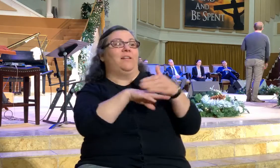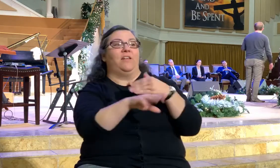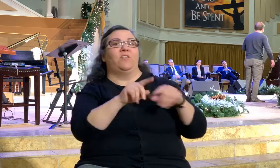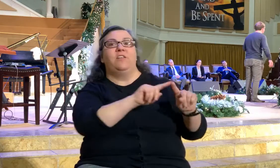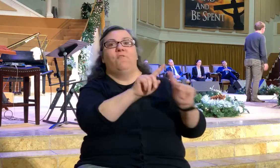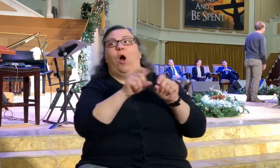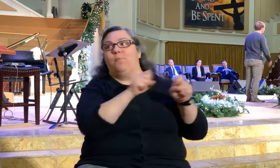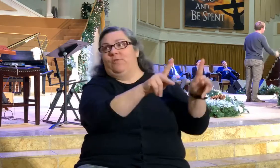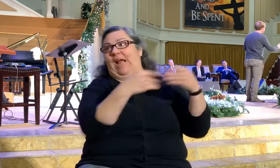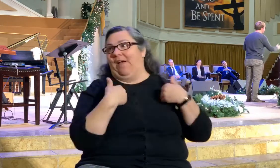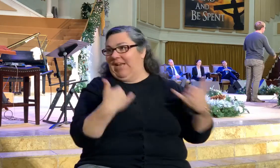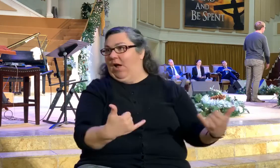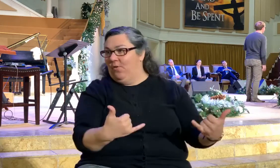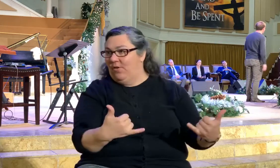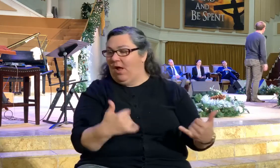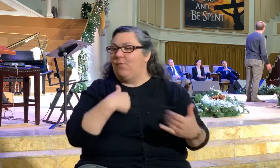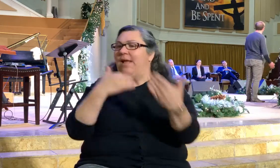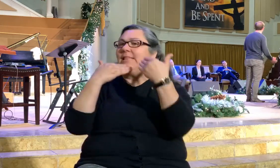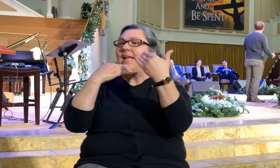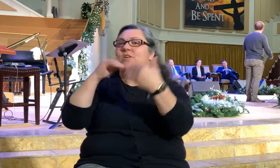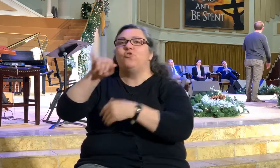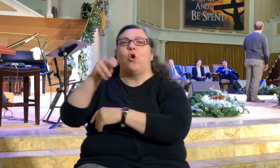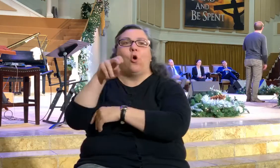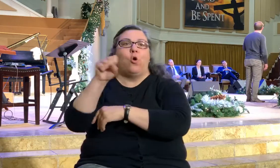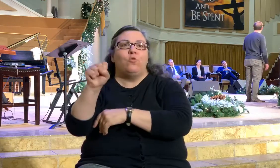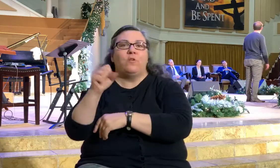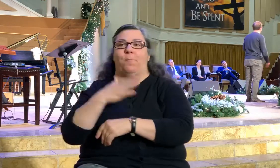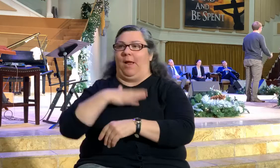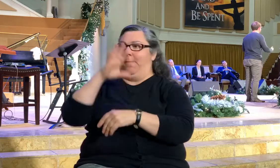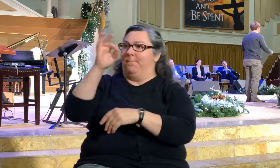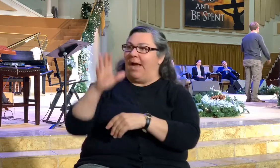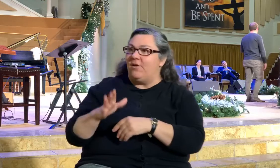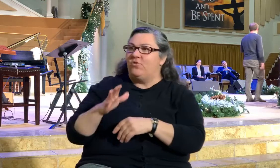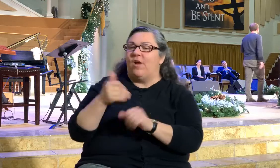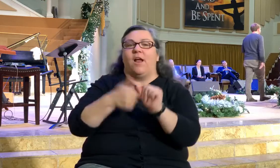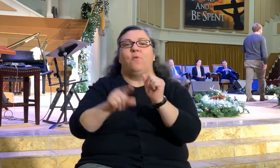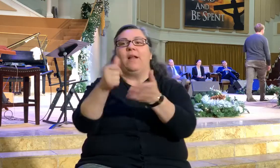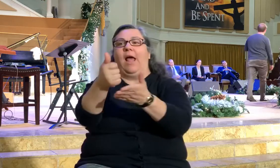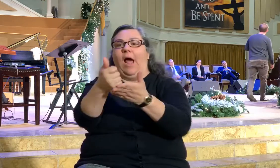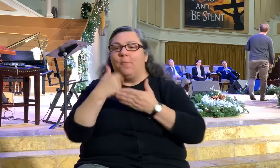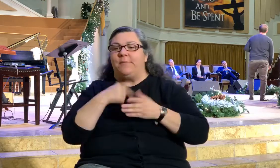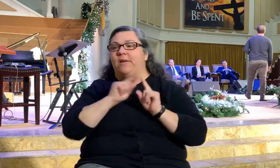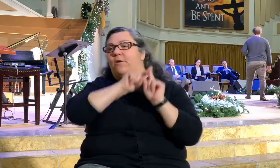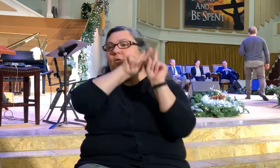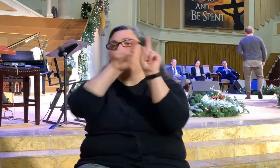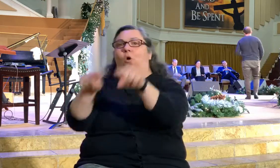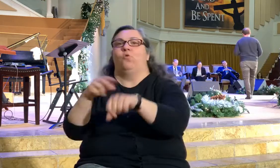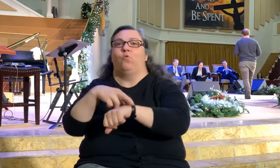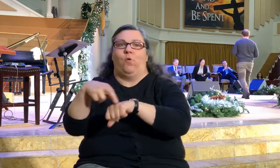the Joneses, my pastor, everyone that helped me to let me go to Roatan.